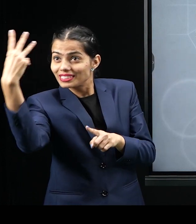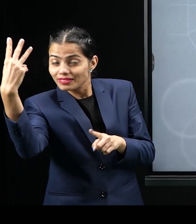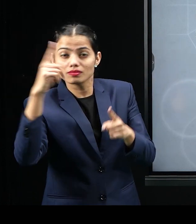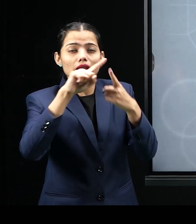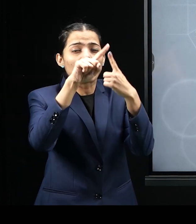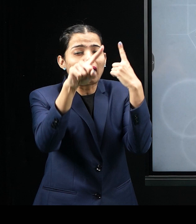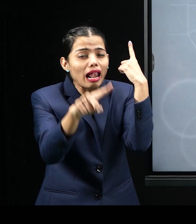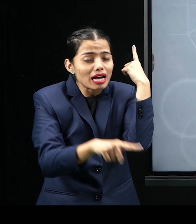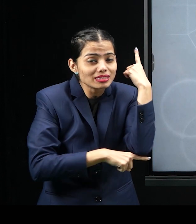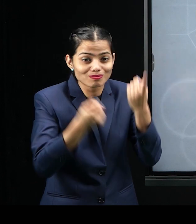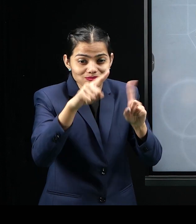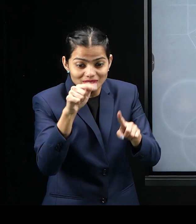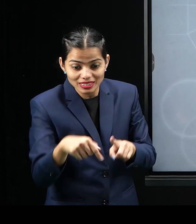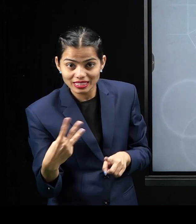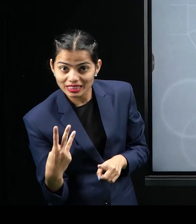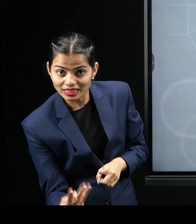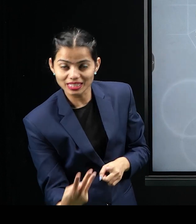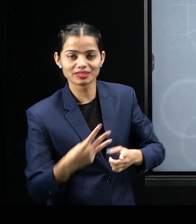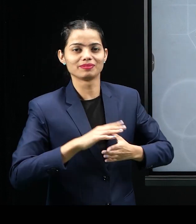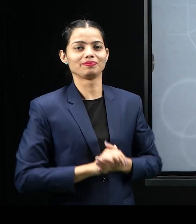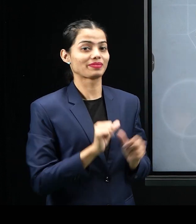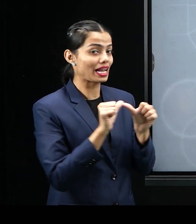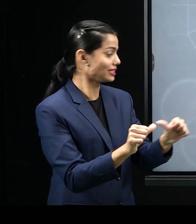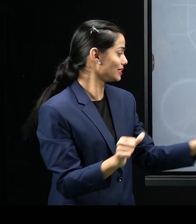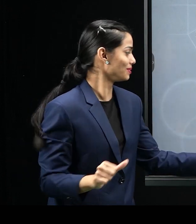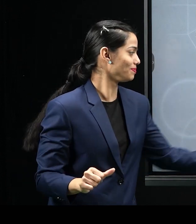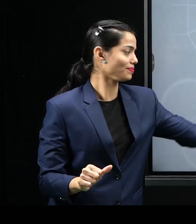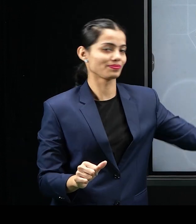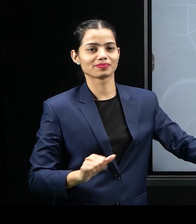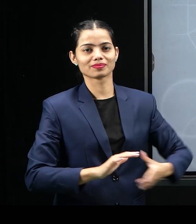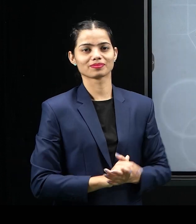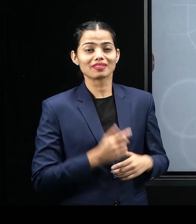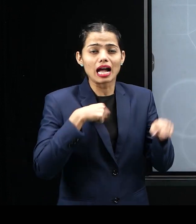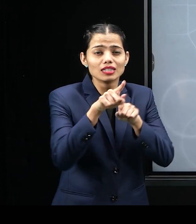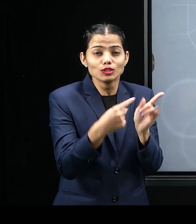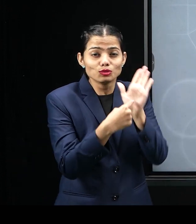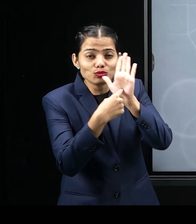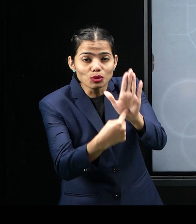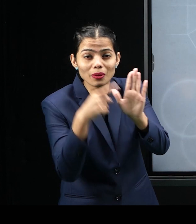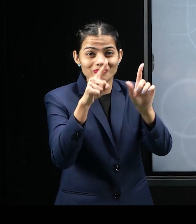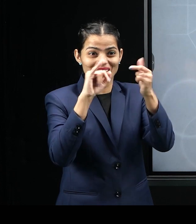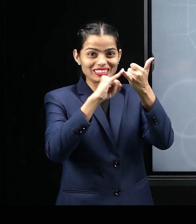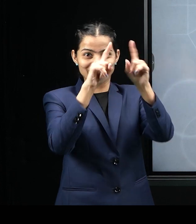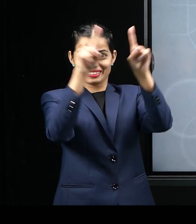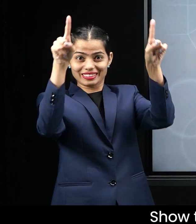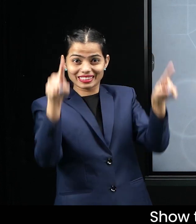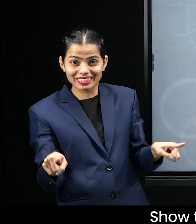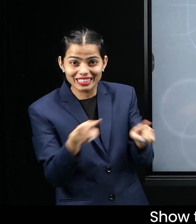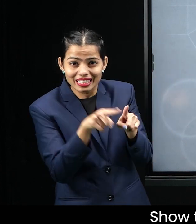is equal to minus 3, remainder R is equal to 3. Go. Example. Show that